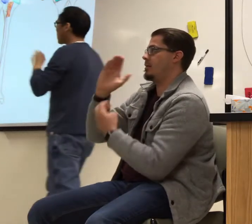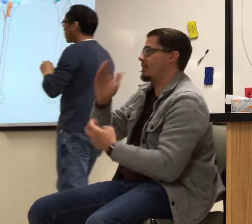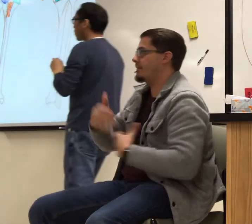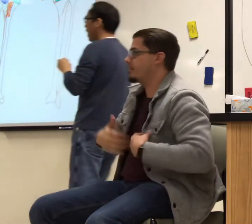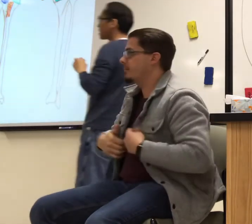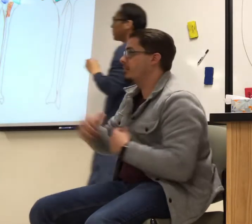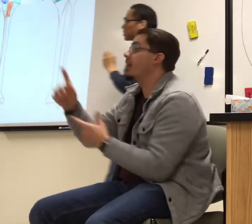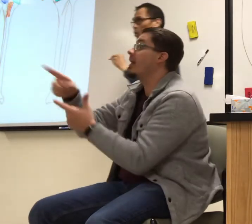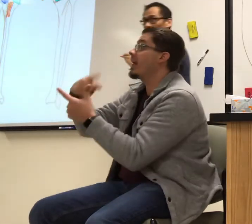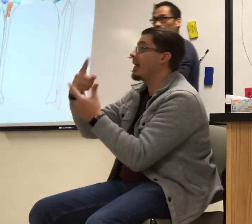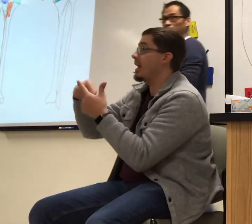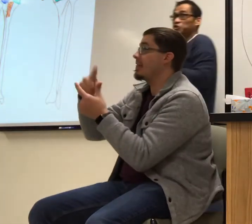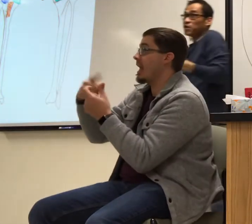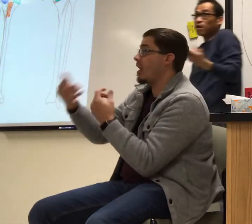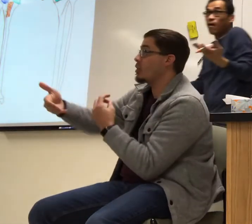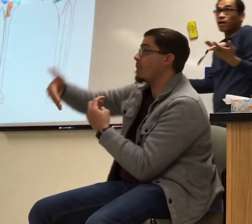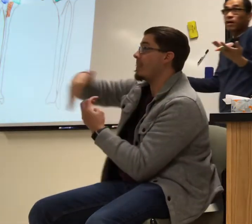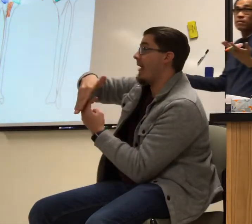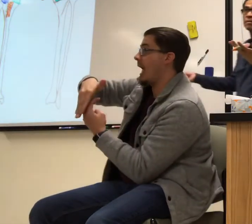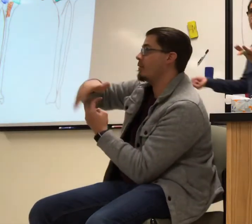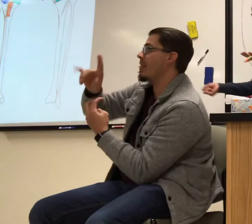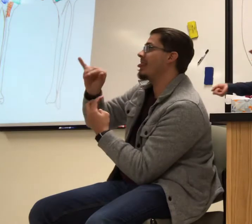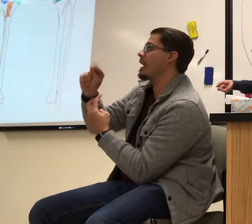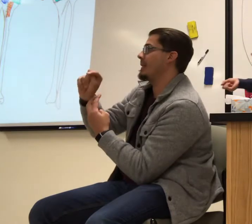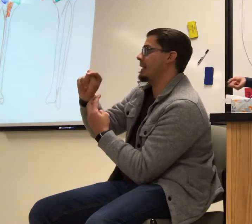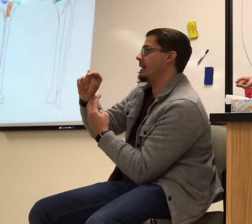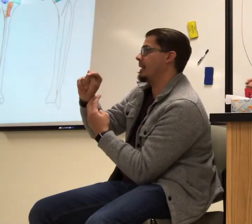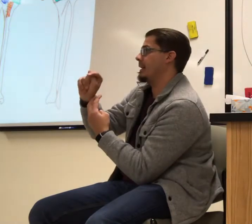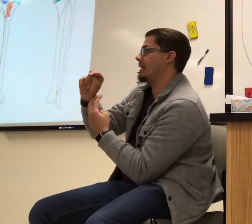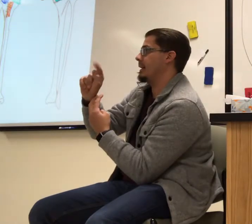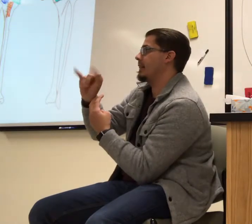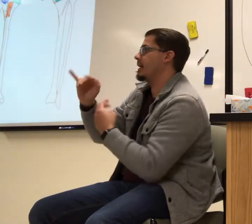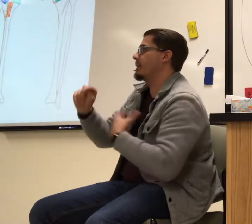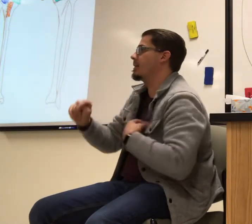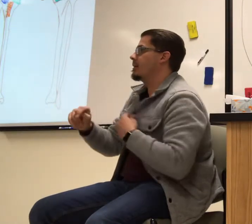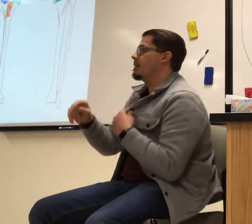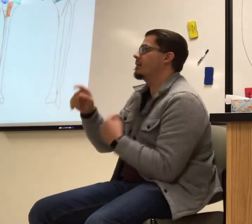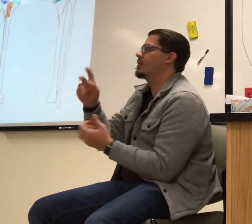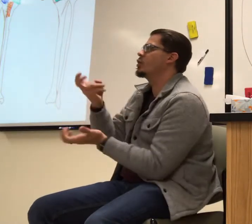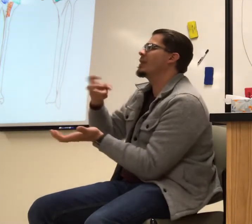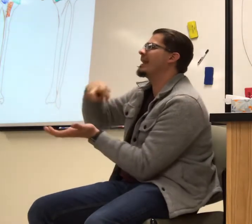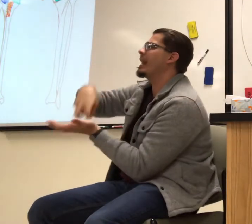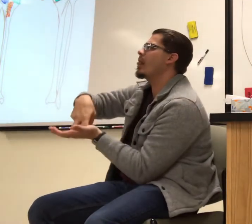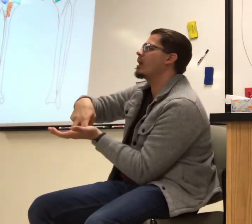on the anterior aspect only, because you kneel on it. You don't kneel on the back of your knee, do you?